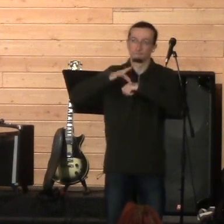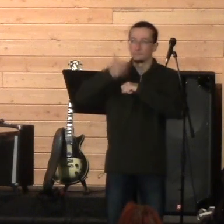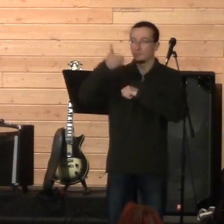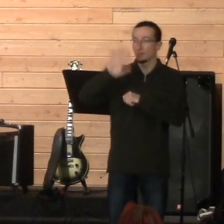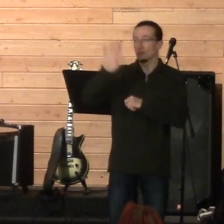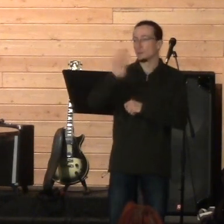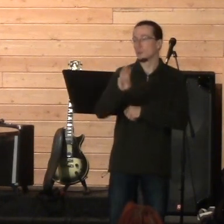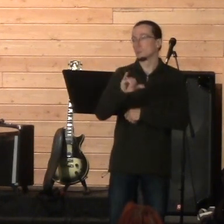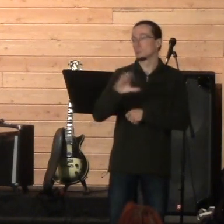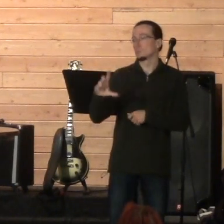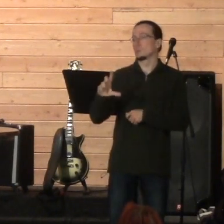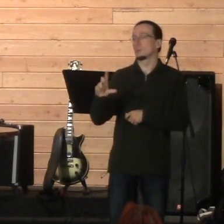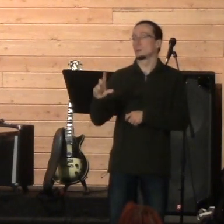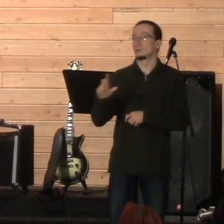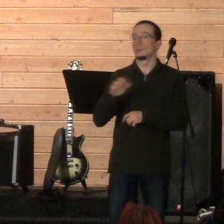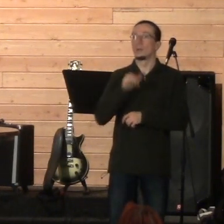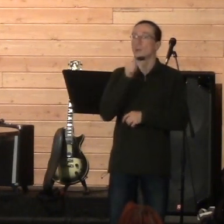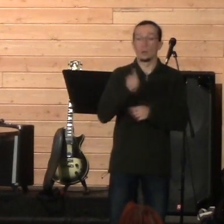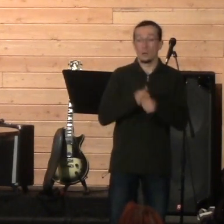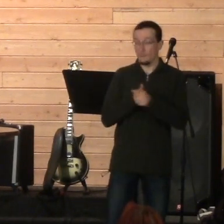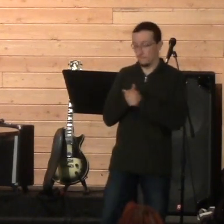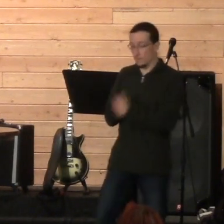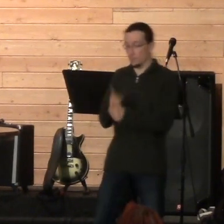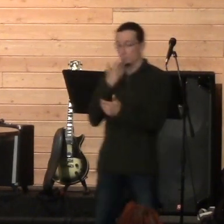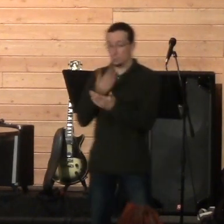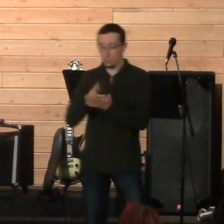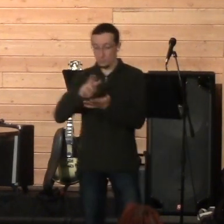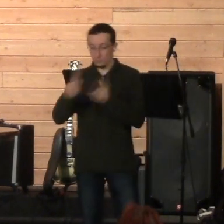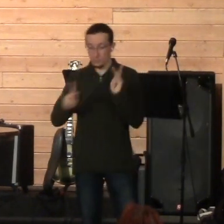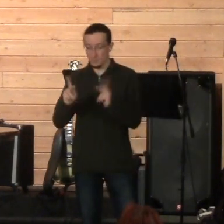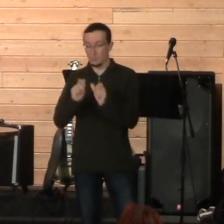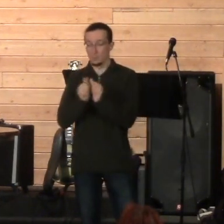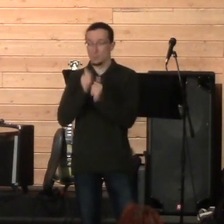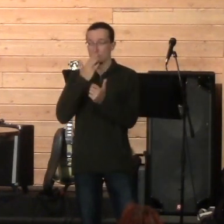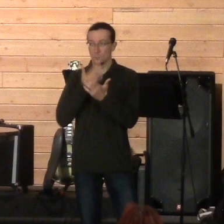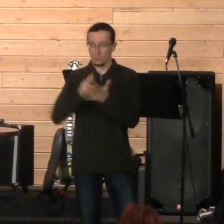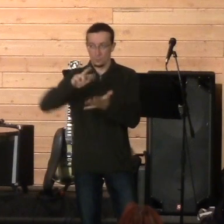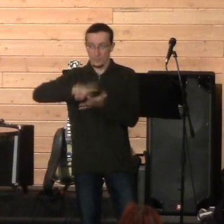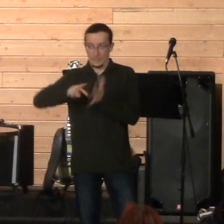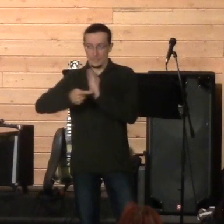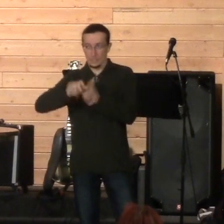not follow good people with good intentions.